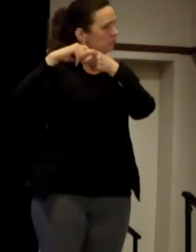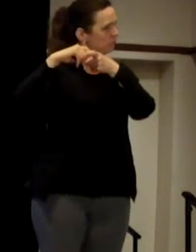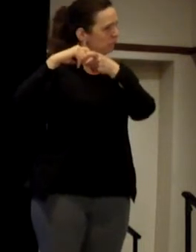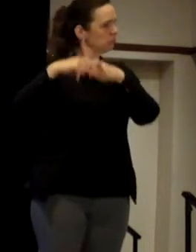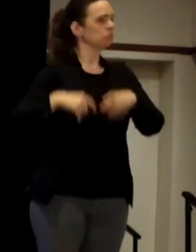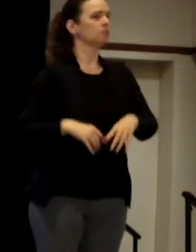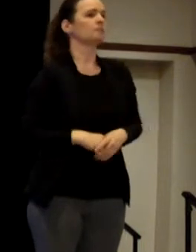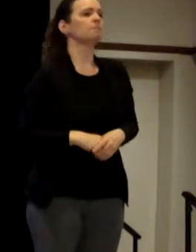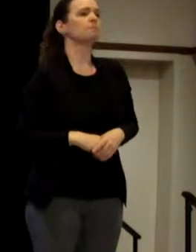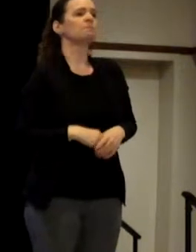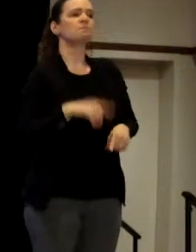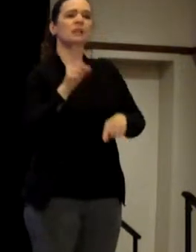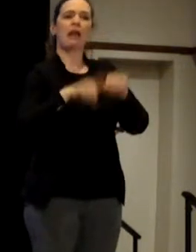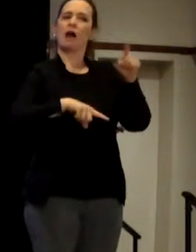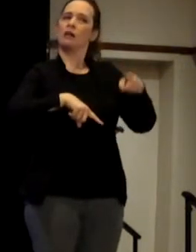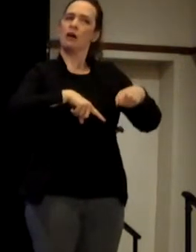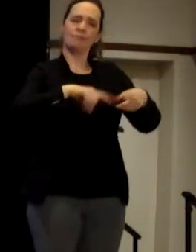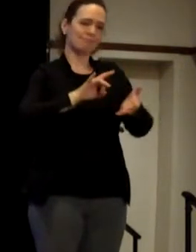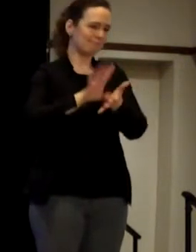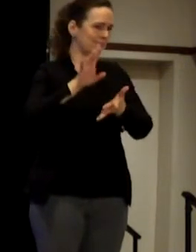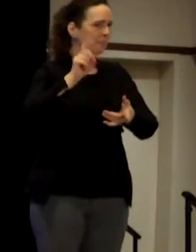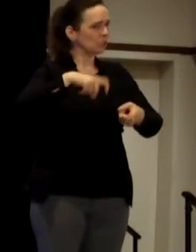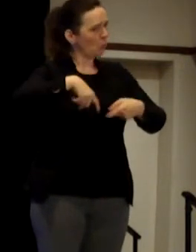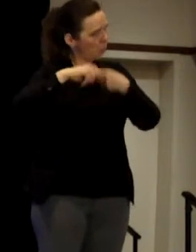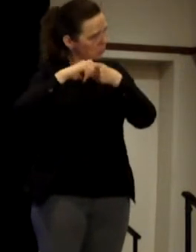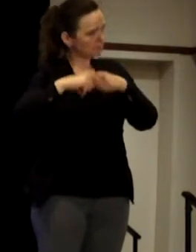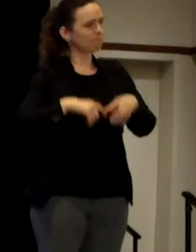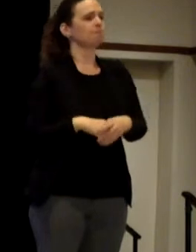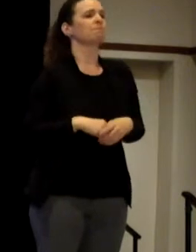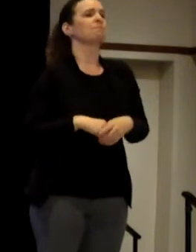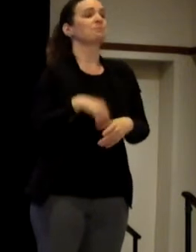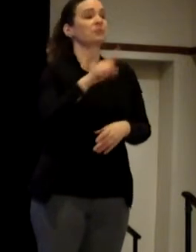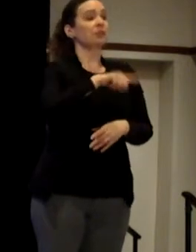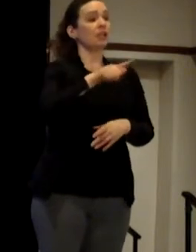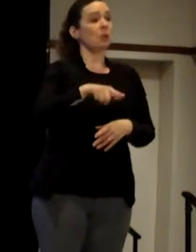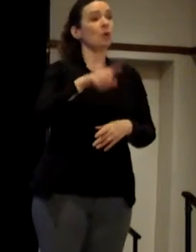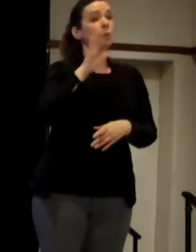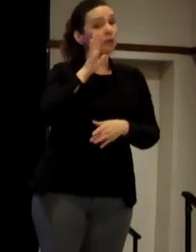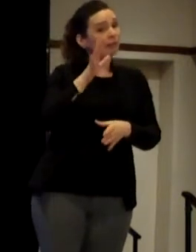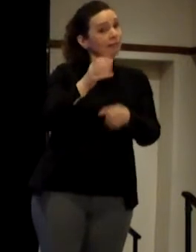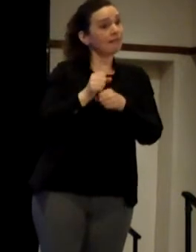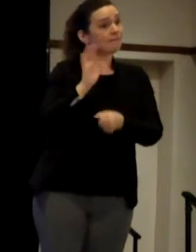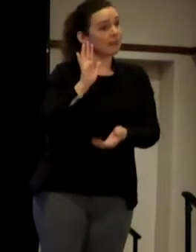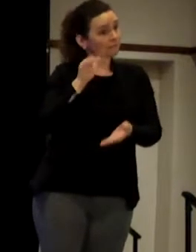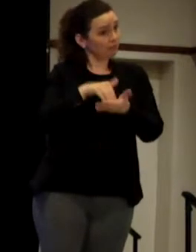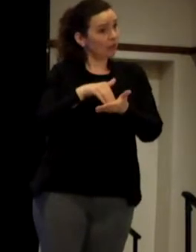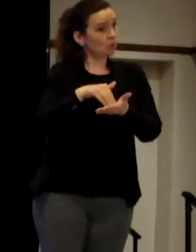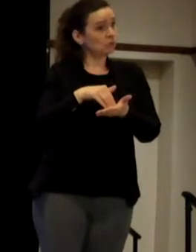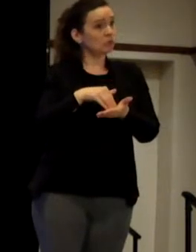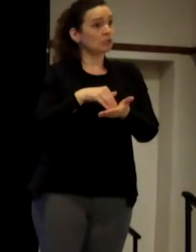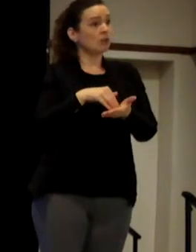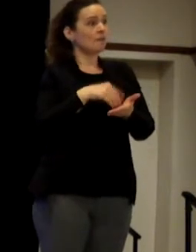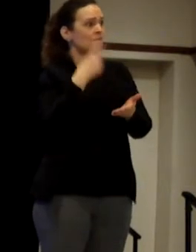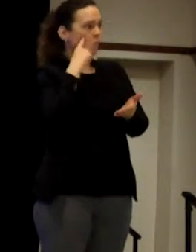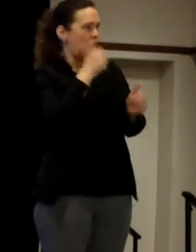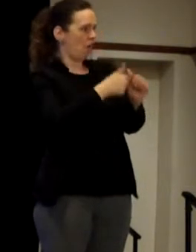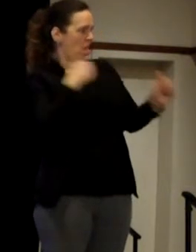in back rent, but you're agreeing for the next essentially 3 months there will be no evictions moving